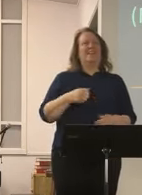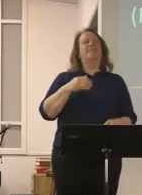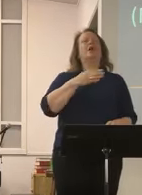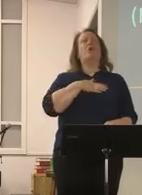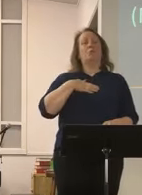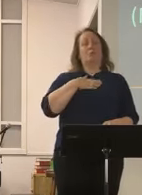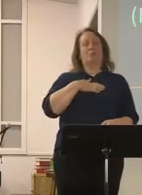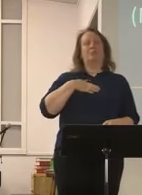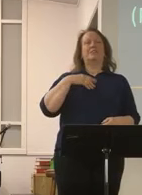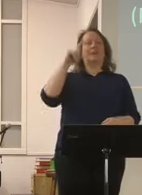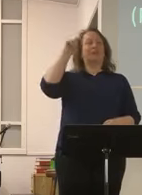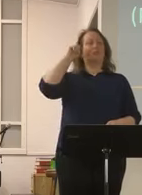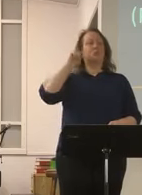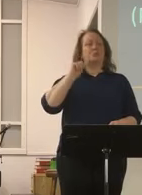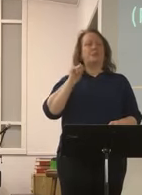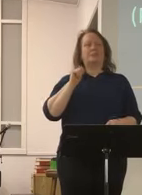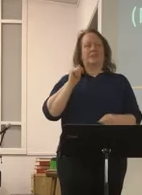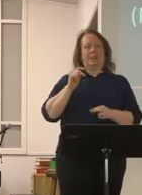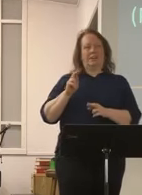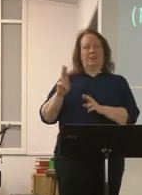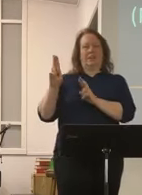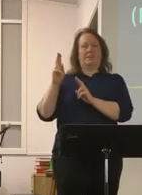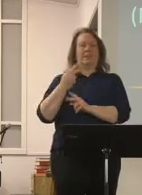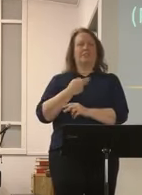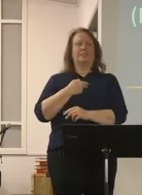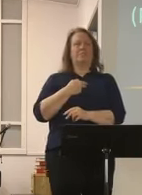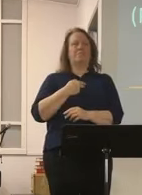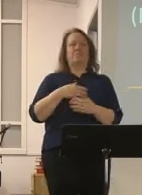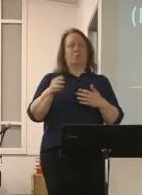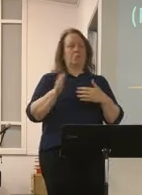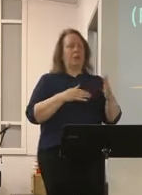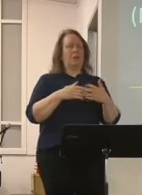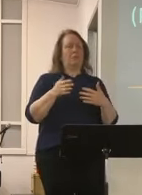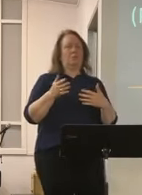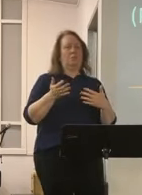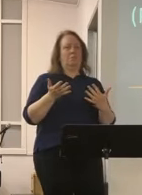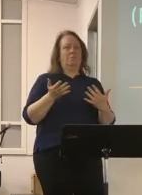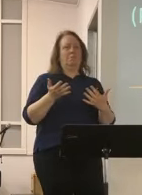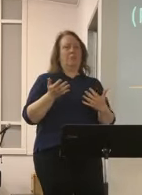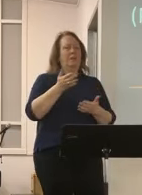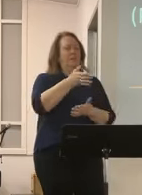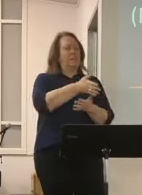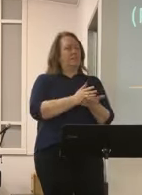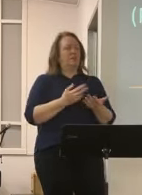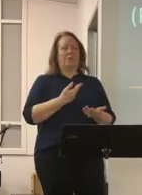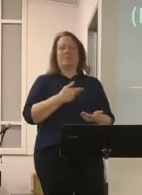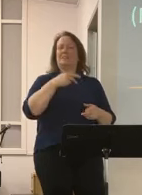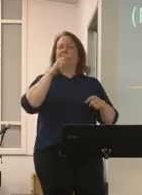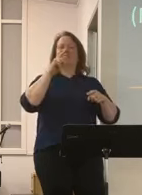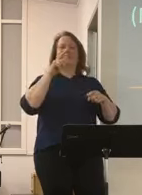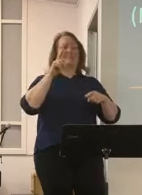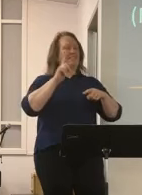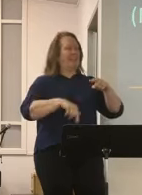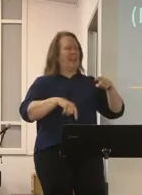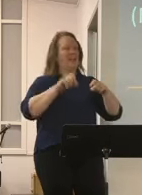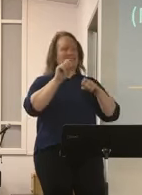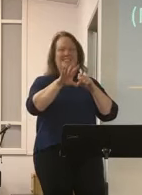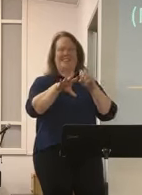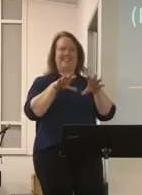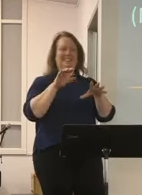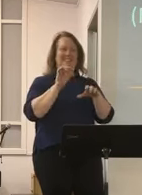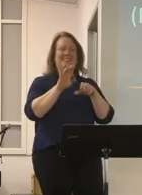Respecting us, even though some of us can't sing. On that last, on one